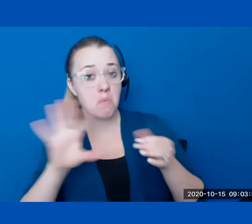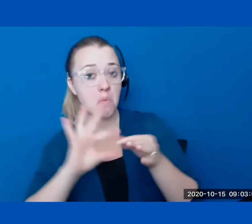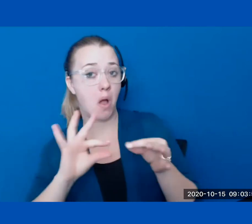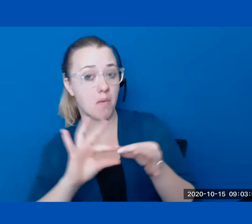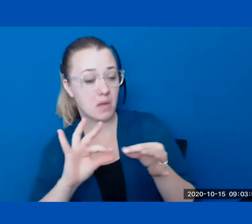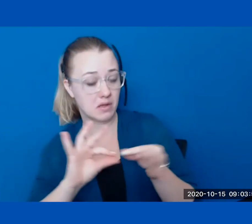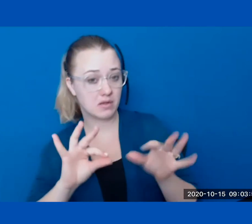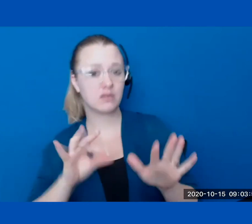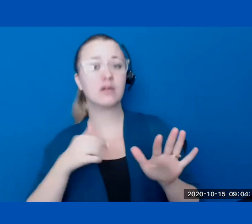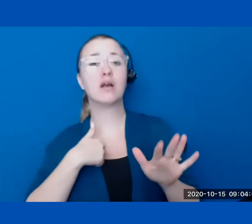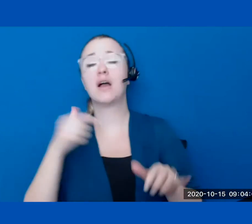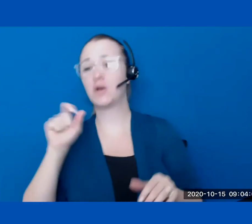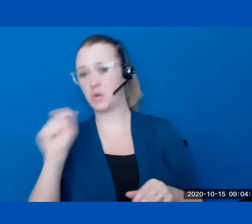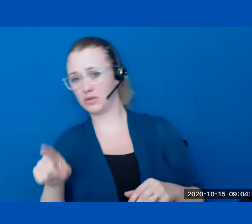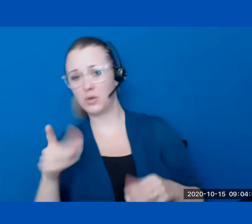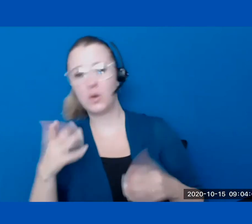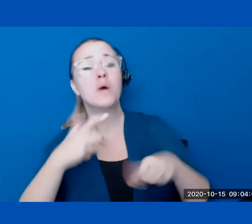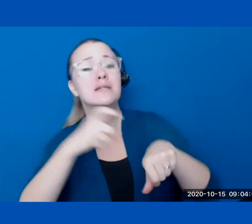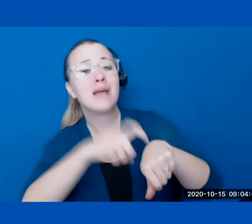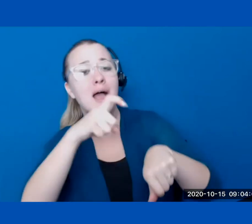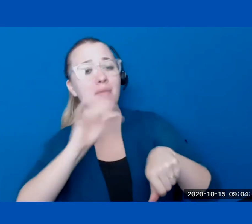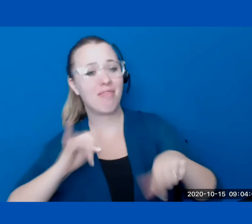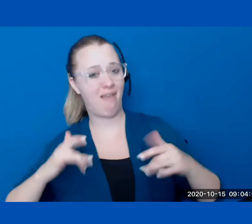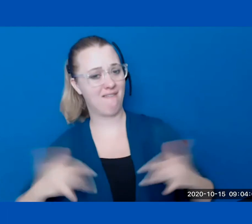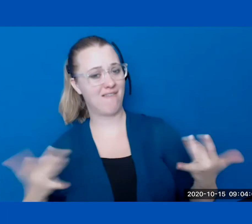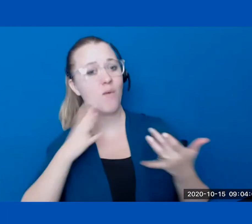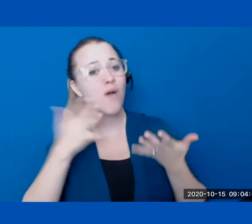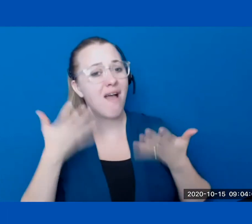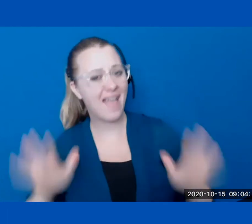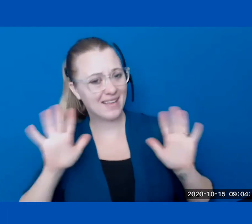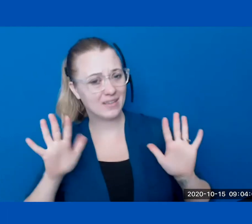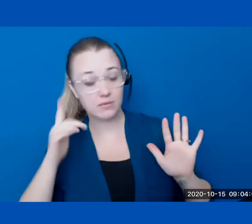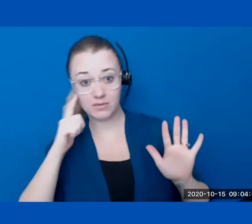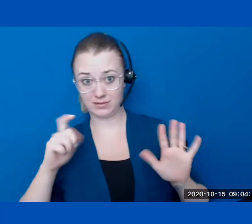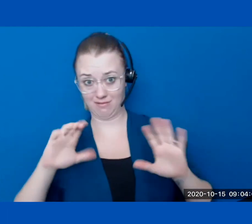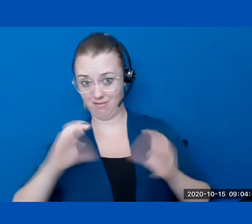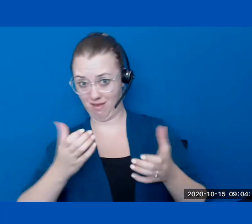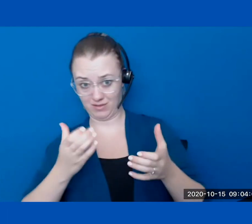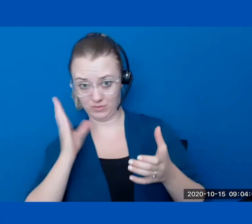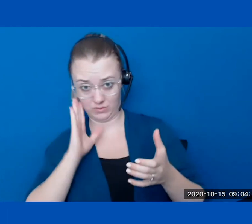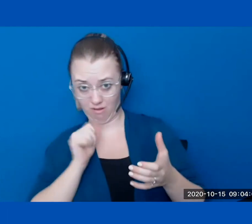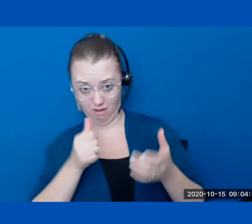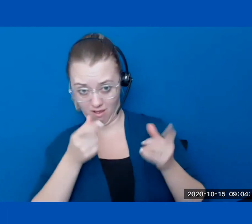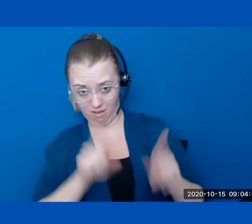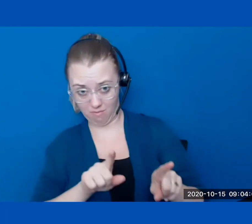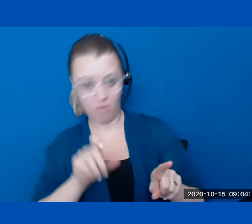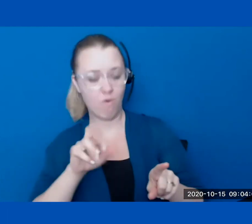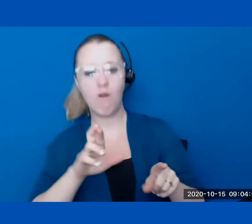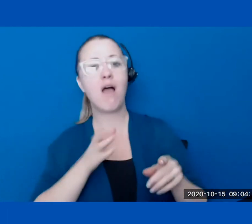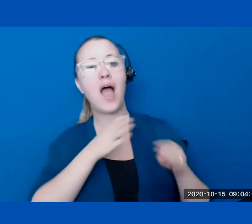that I typed. What time does this event end? Because I don't think we're having class at all. Or are we after these